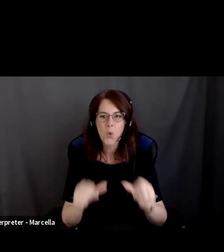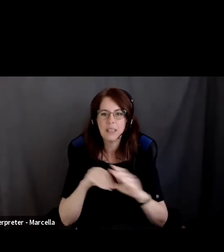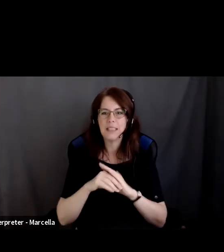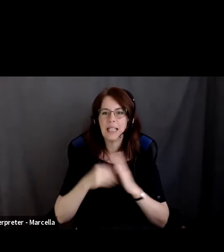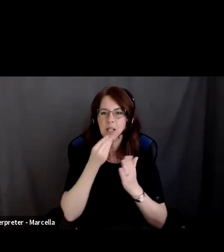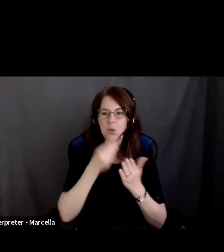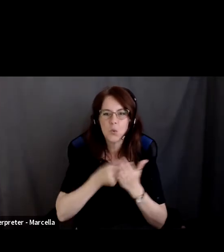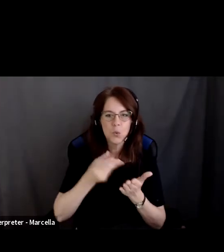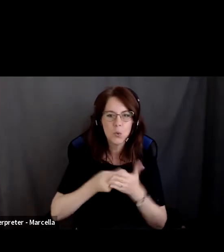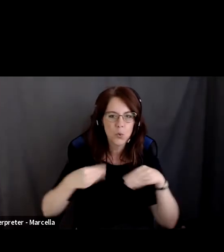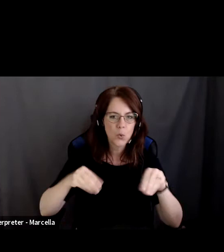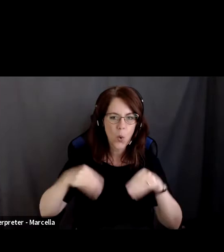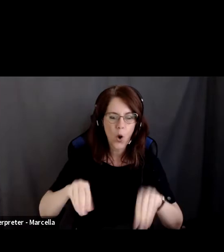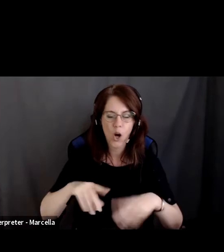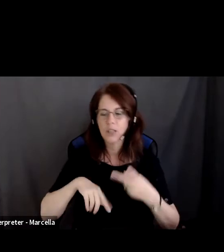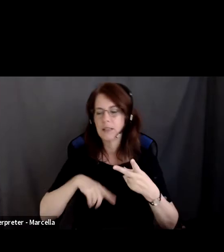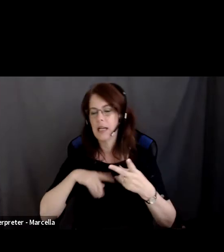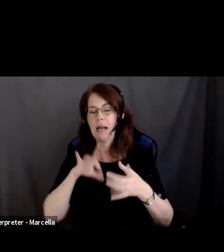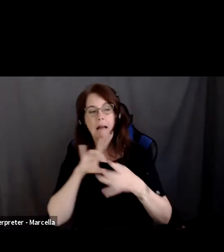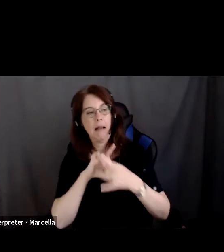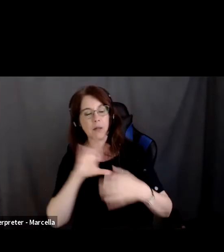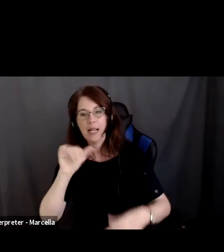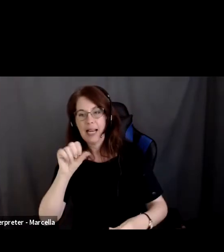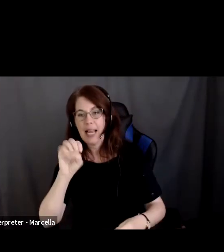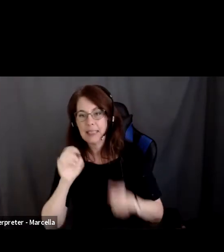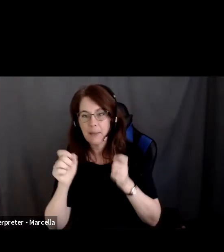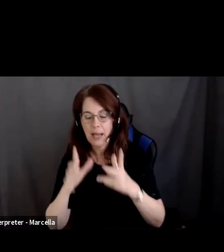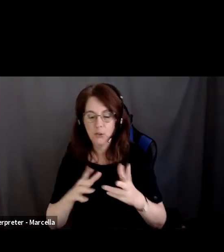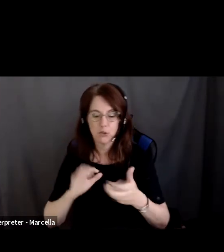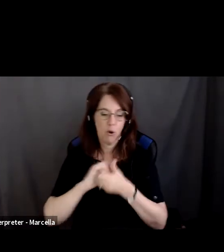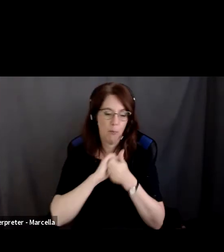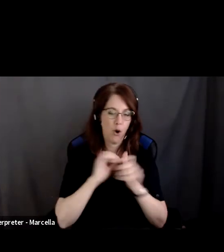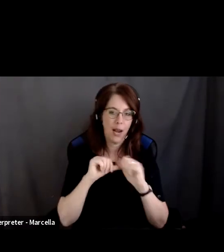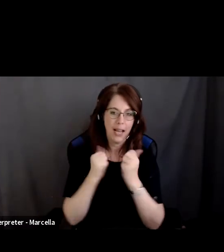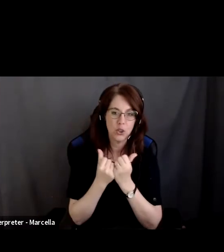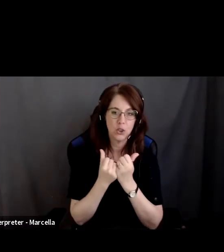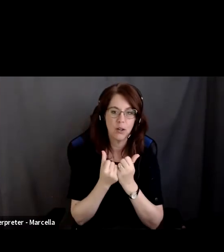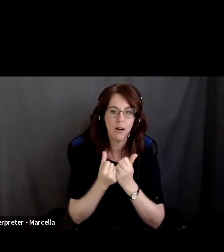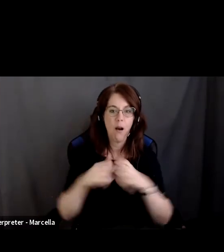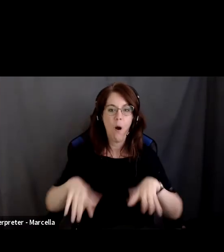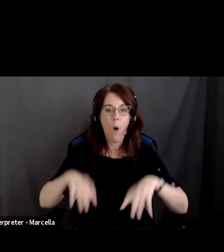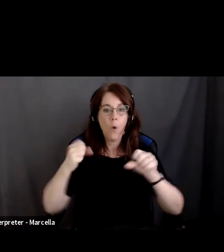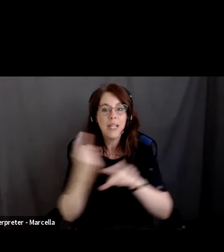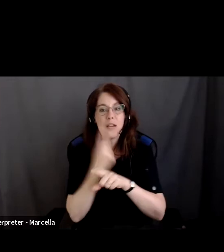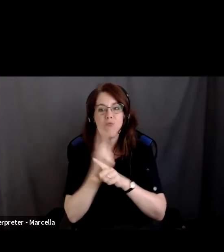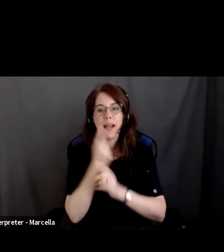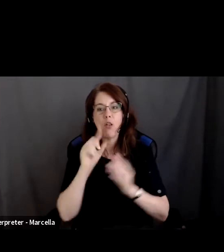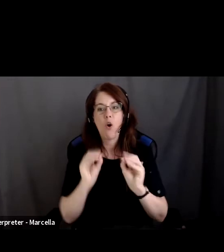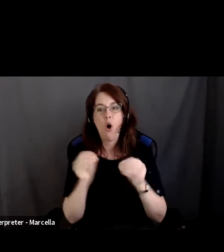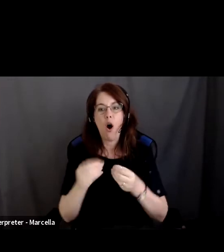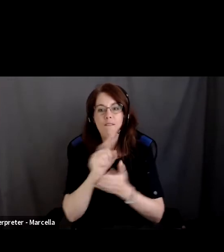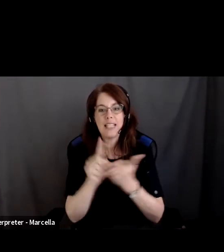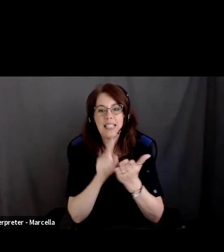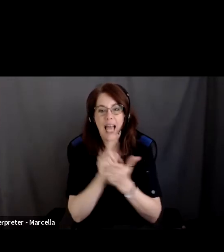stores, connecting with case managers at partner agencies, holding regular office hours at